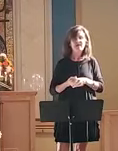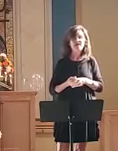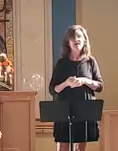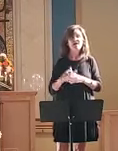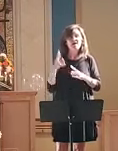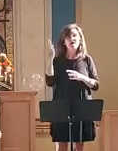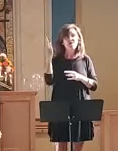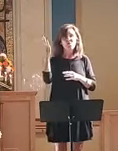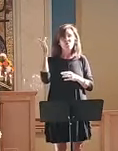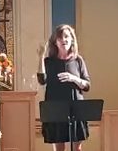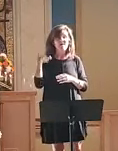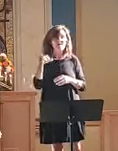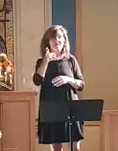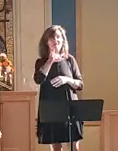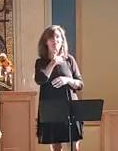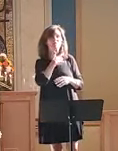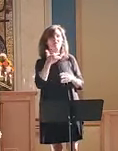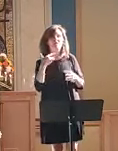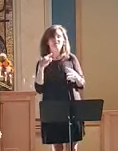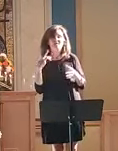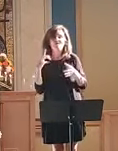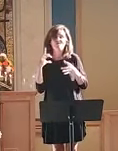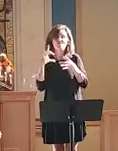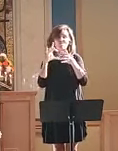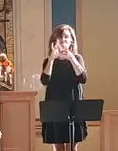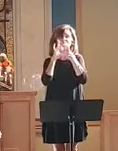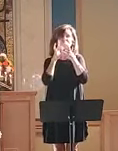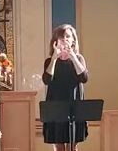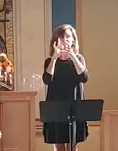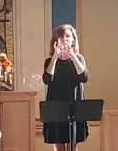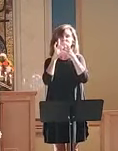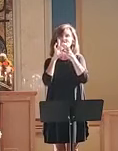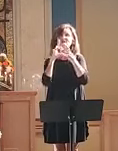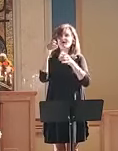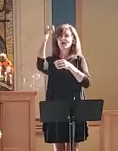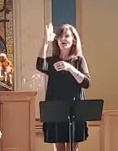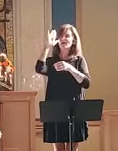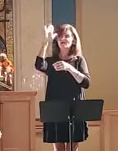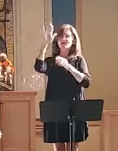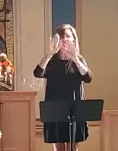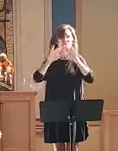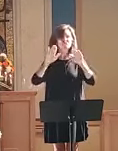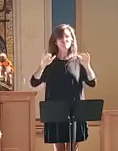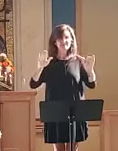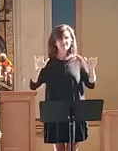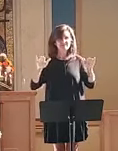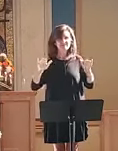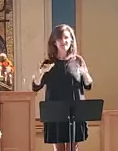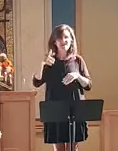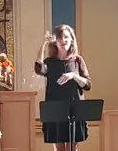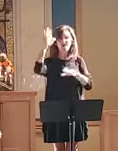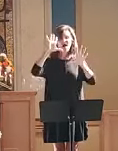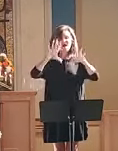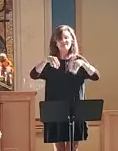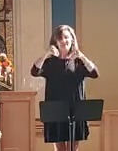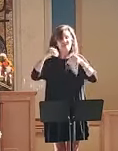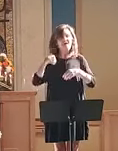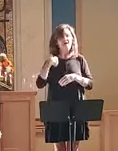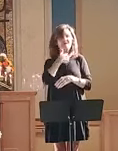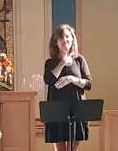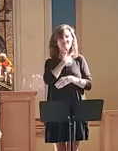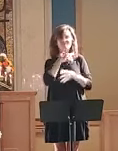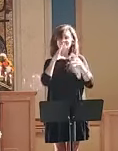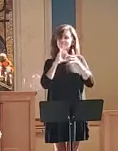Because we're rooted in the being children of God, right? Whom we